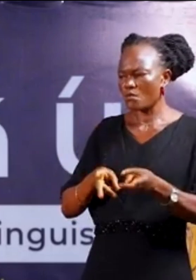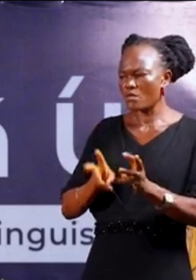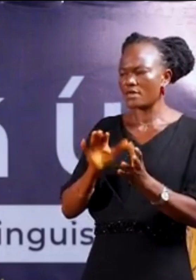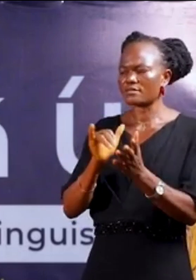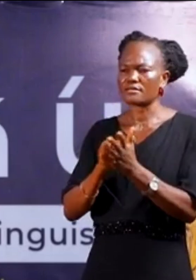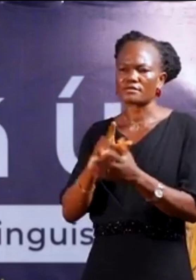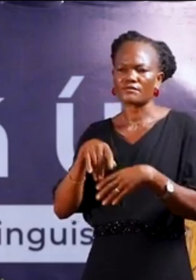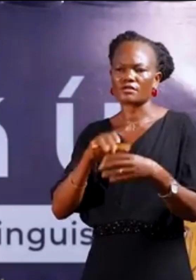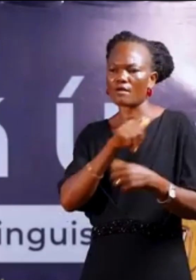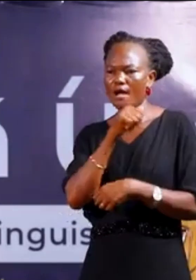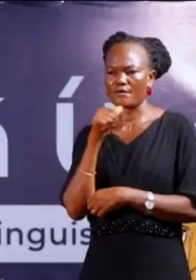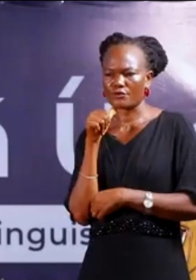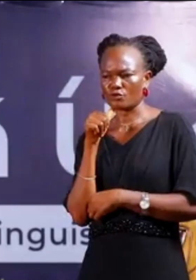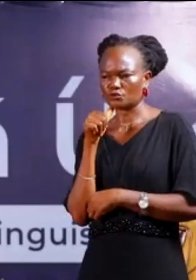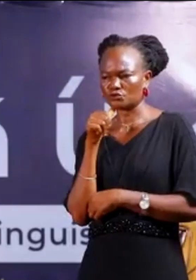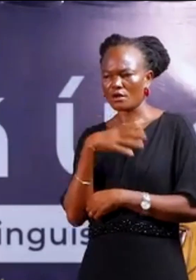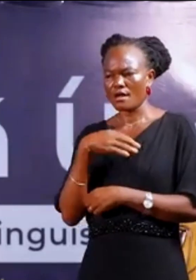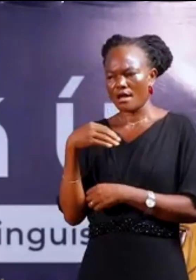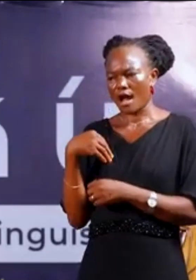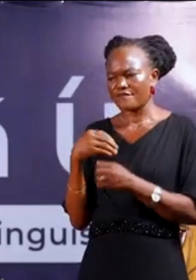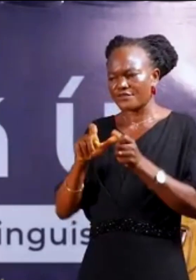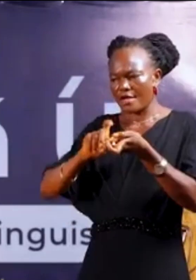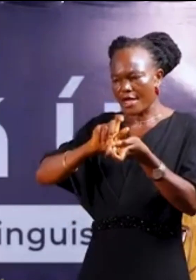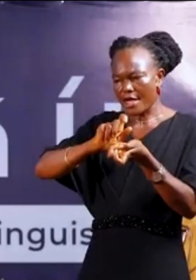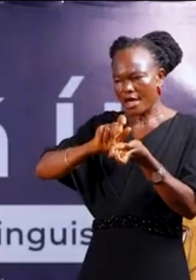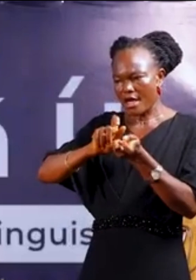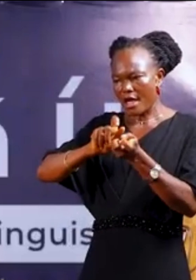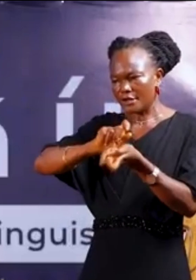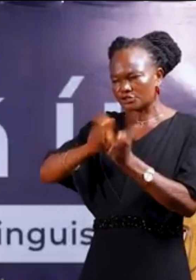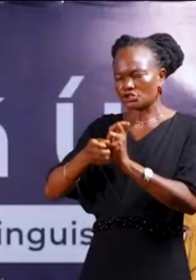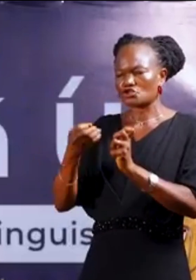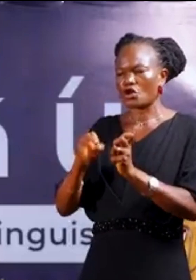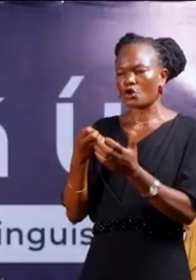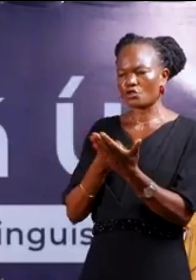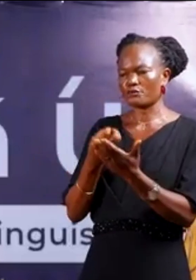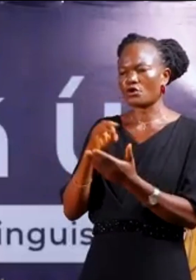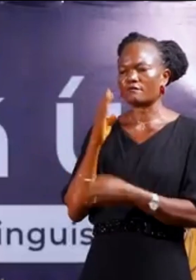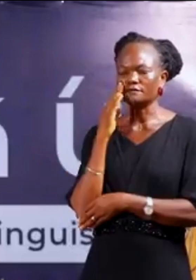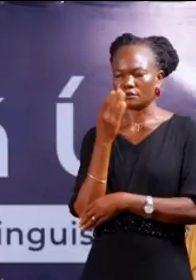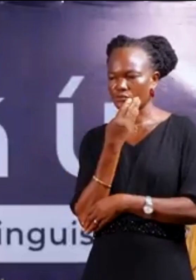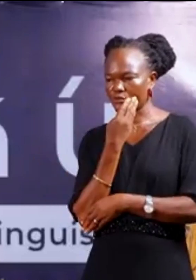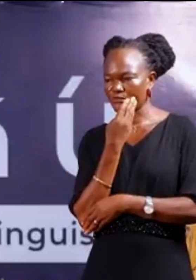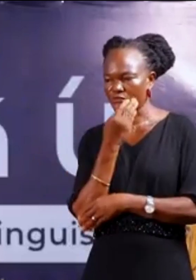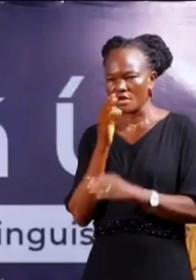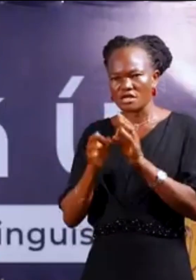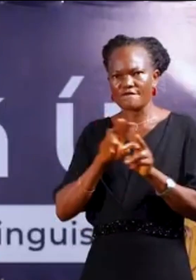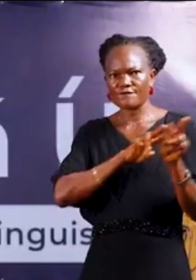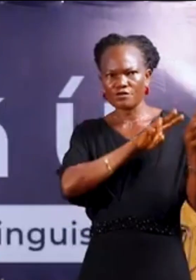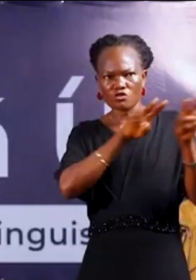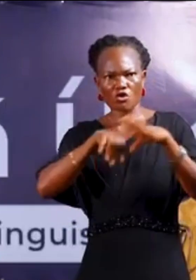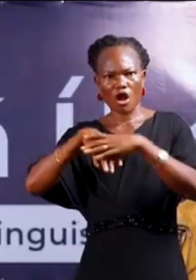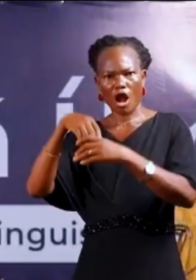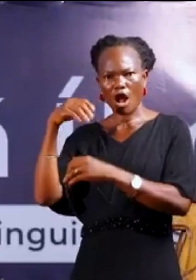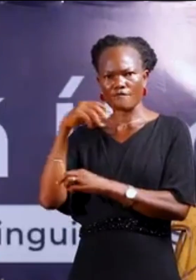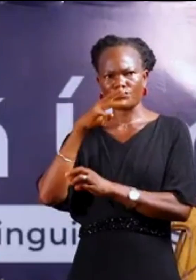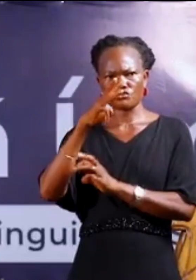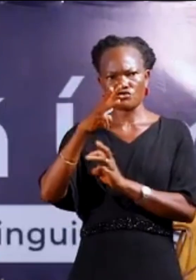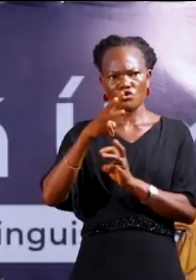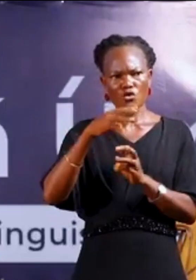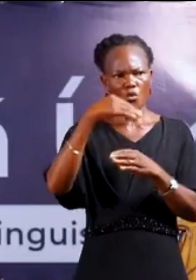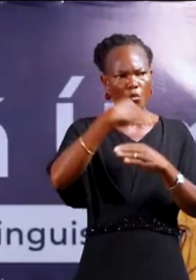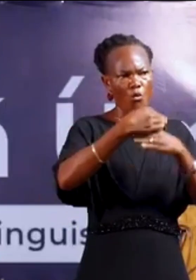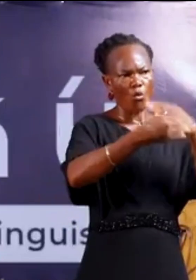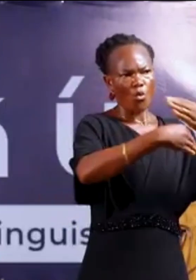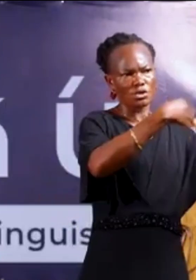glimpse into the agricultural and exchange economy of the Igbo. If you look at the walls over there, there's a